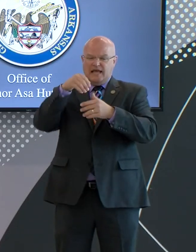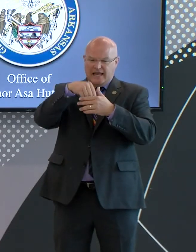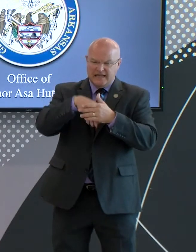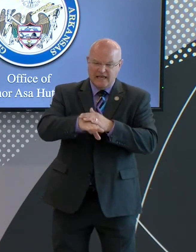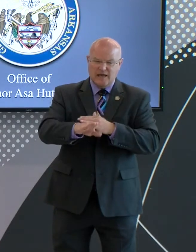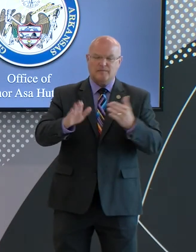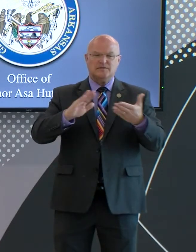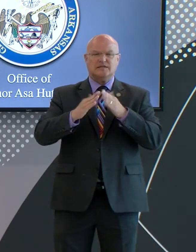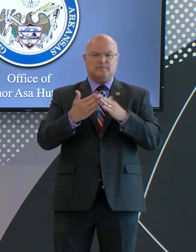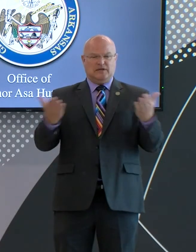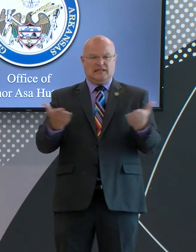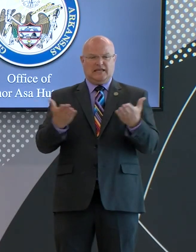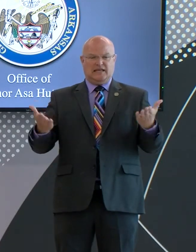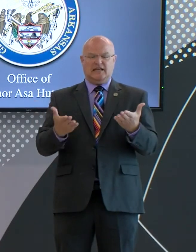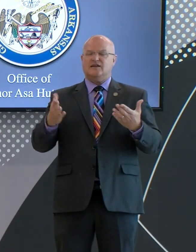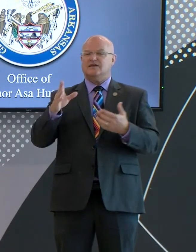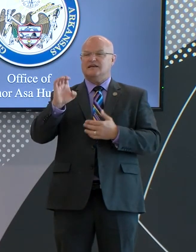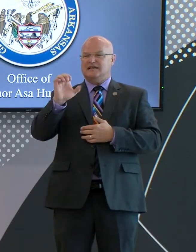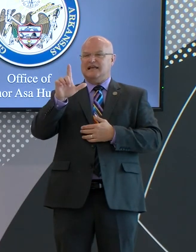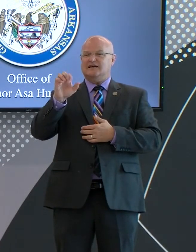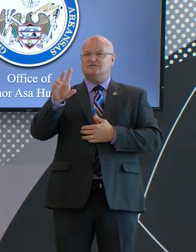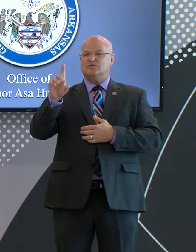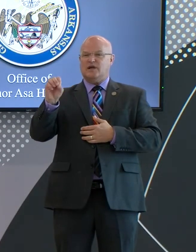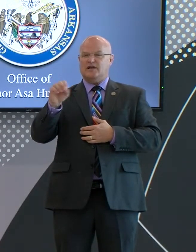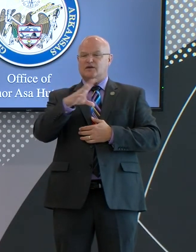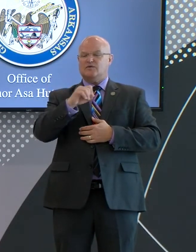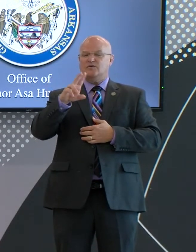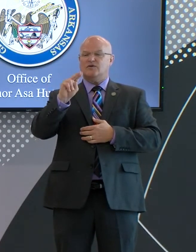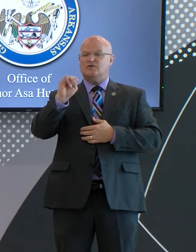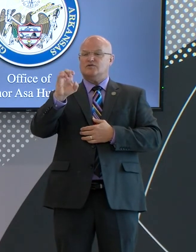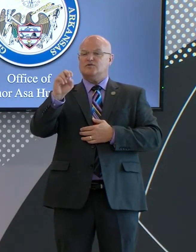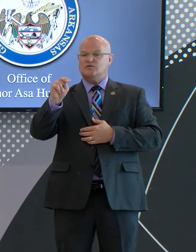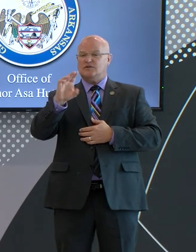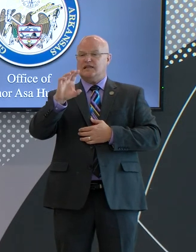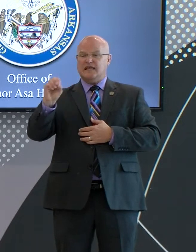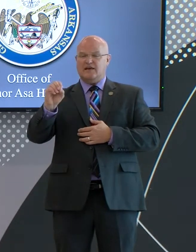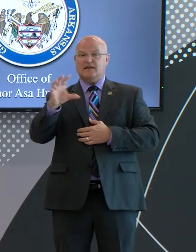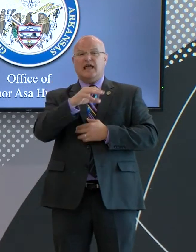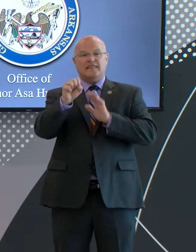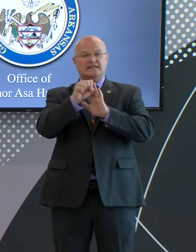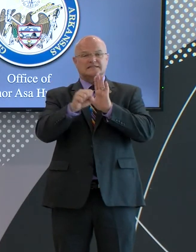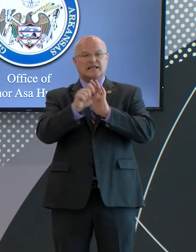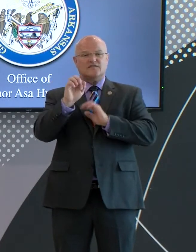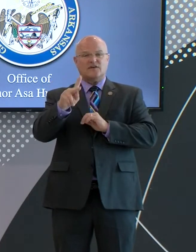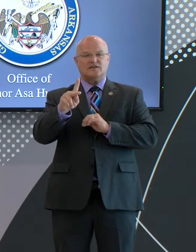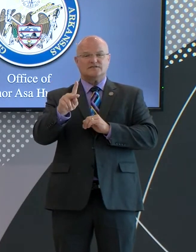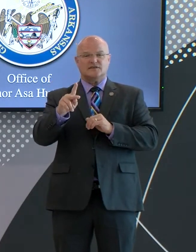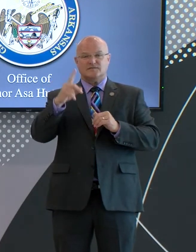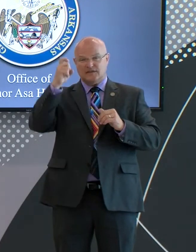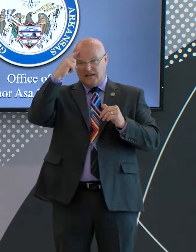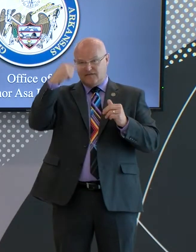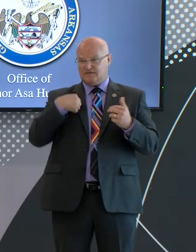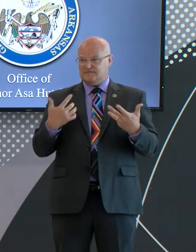El Dorado, like Union County, and across the state of Arkansas. And Governor, that concludes my remarks.